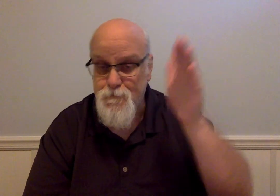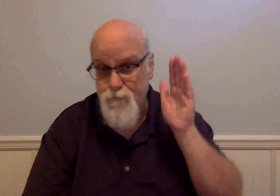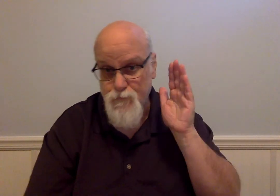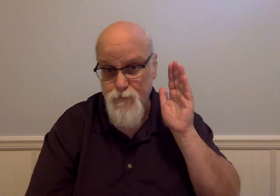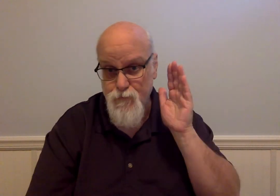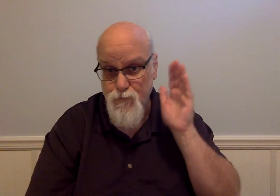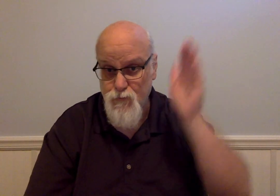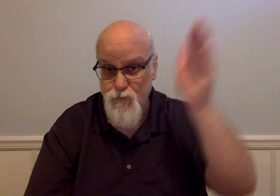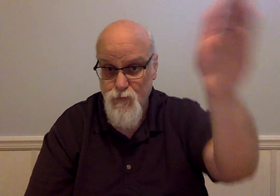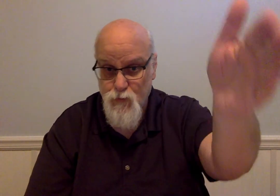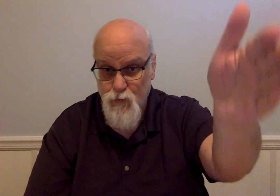future.